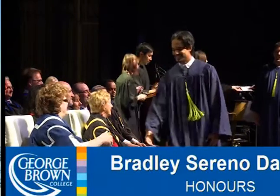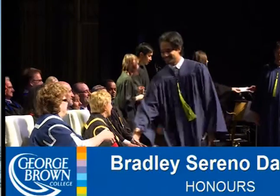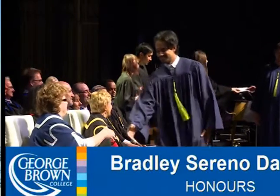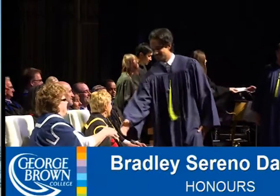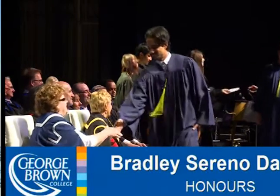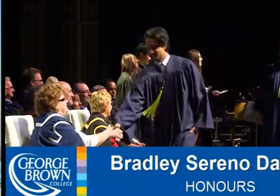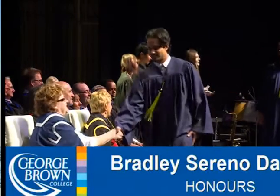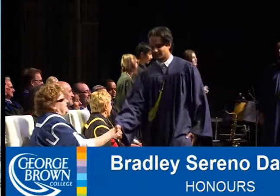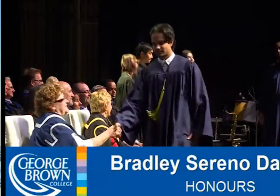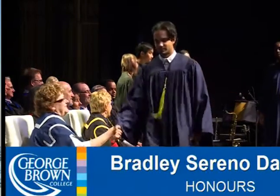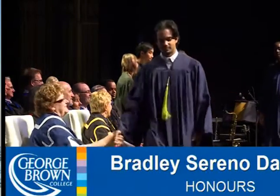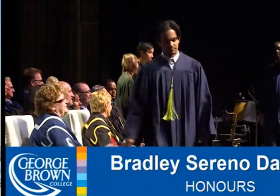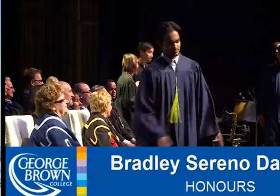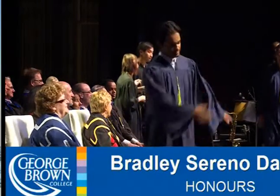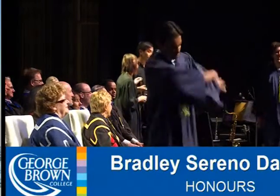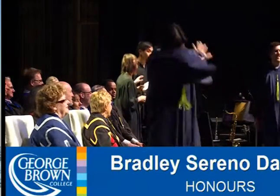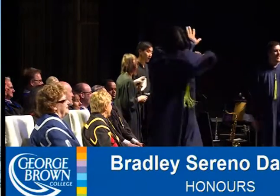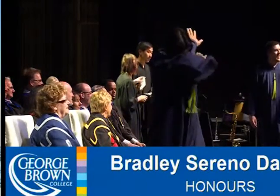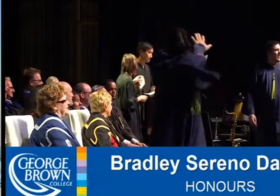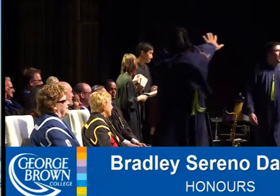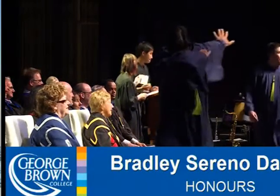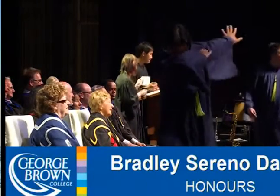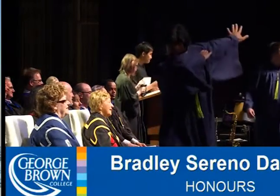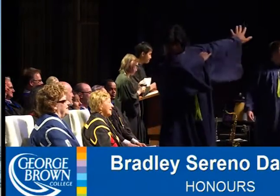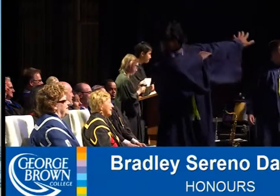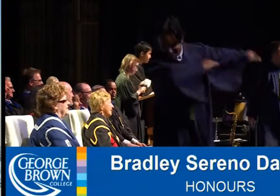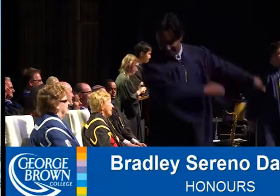Daniel Martin Daly.